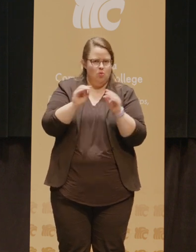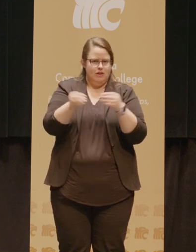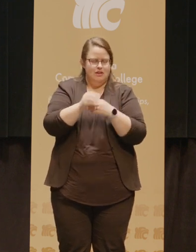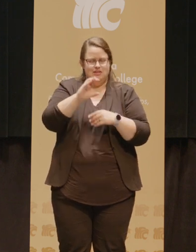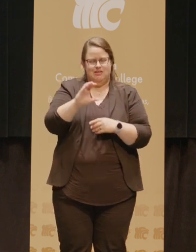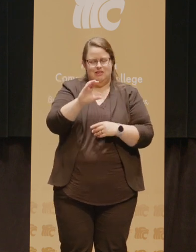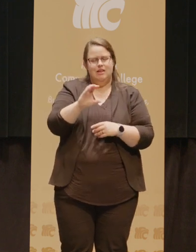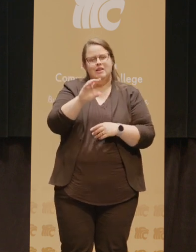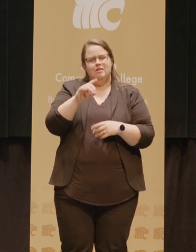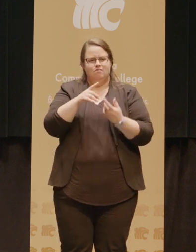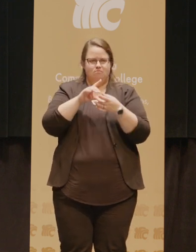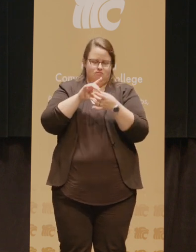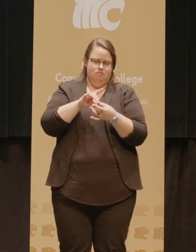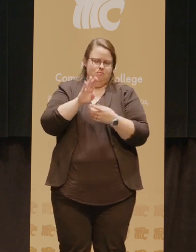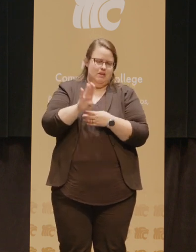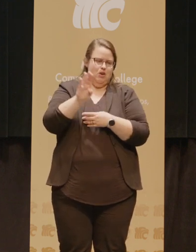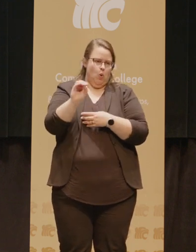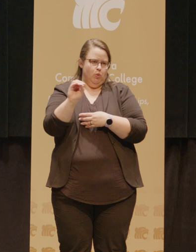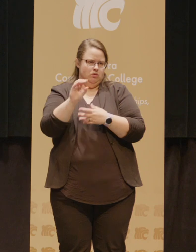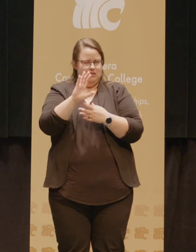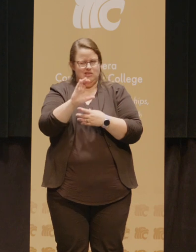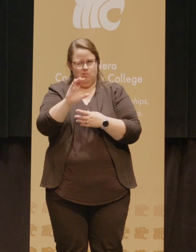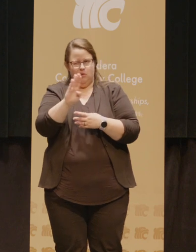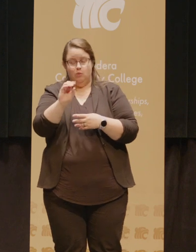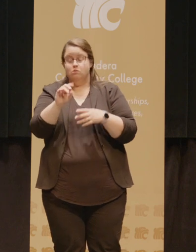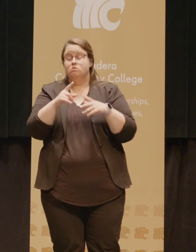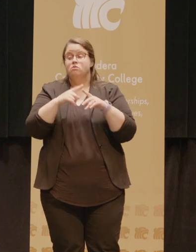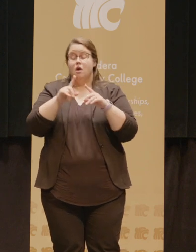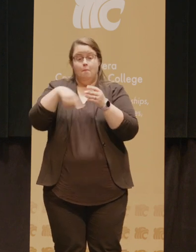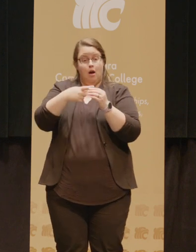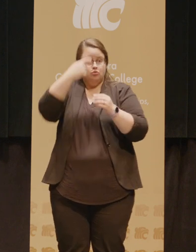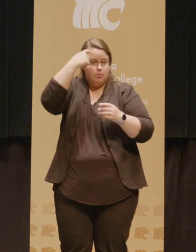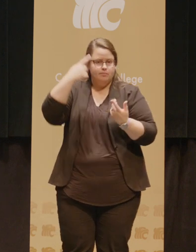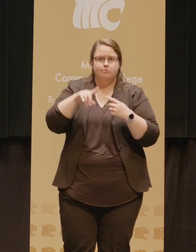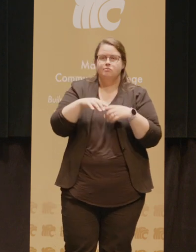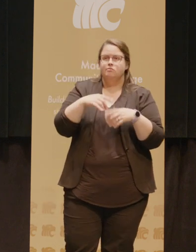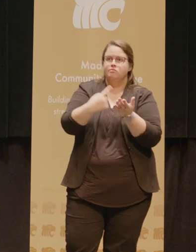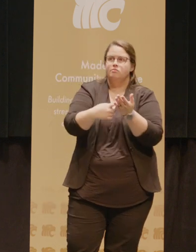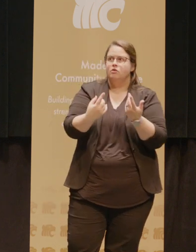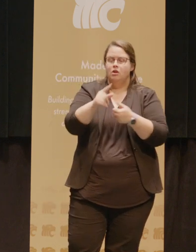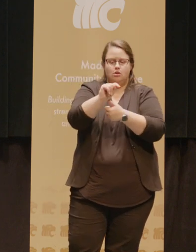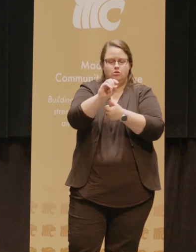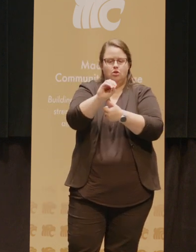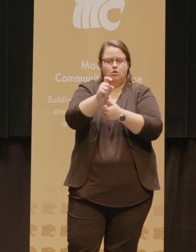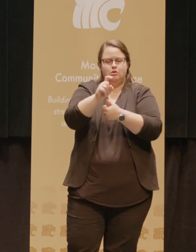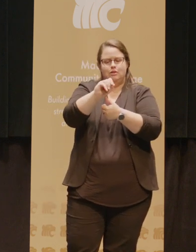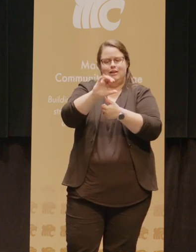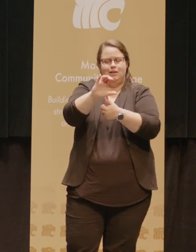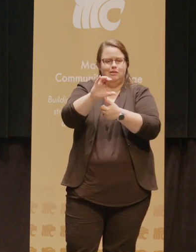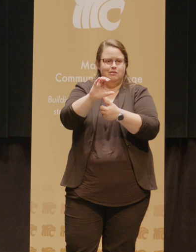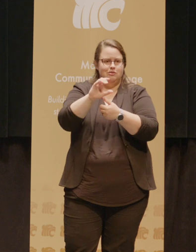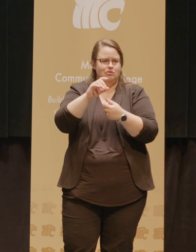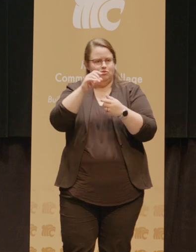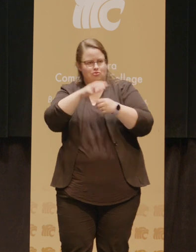the impact of trauma. So we talk about like toxic stress, we talk about ACEs, and things